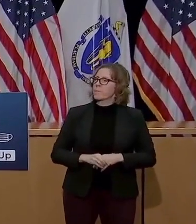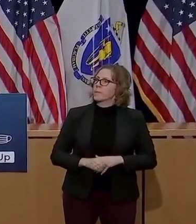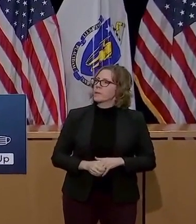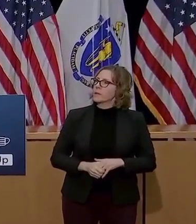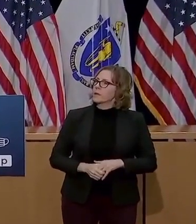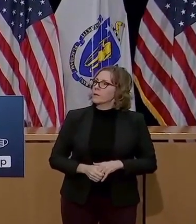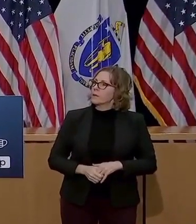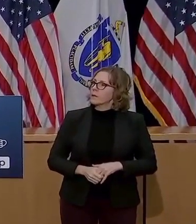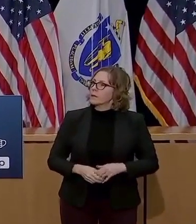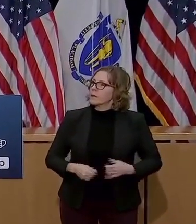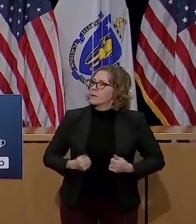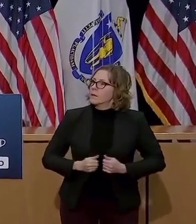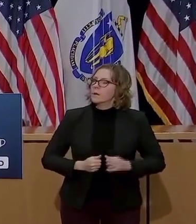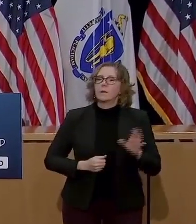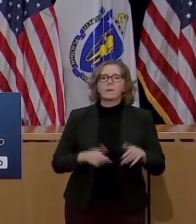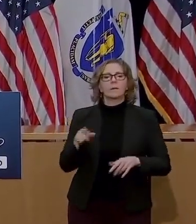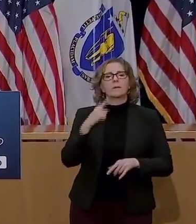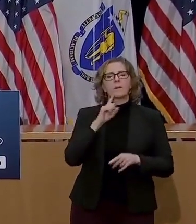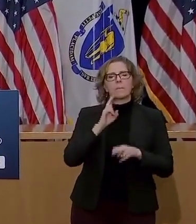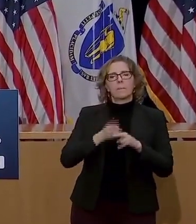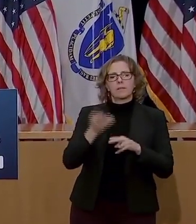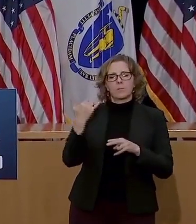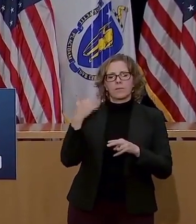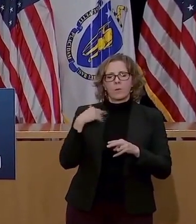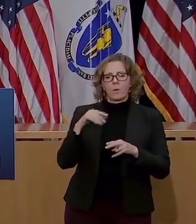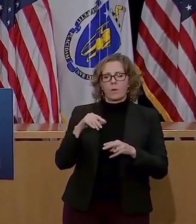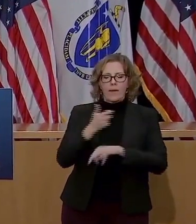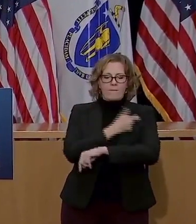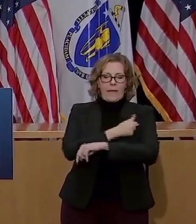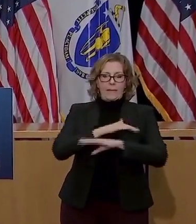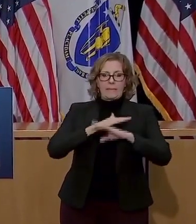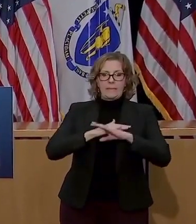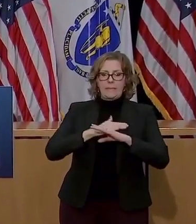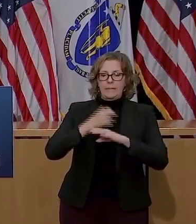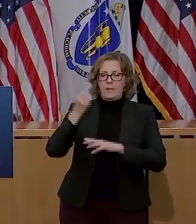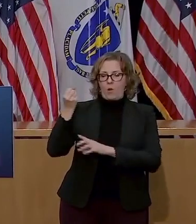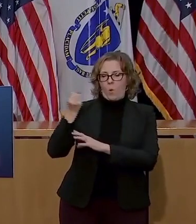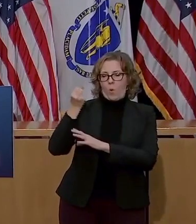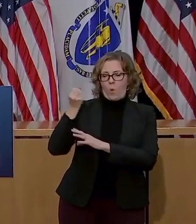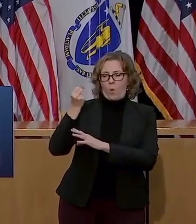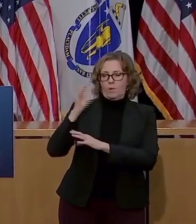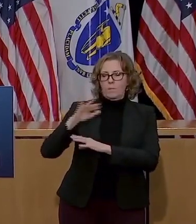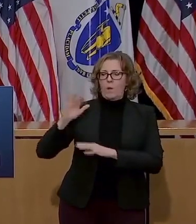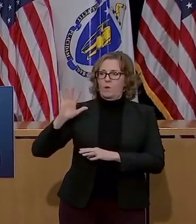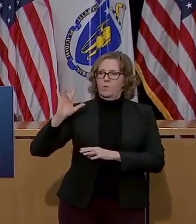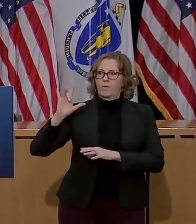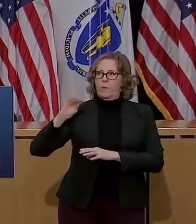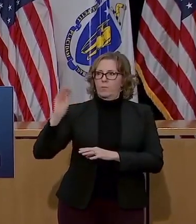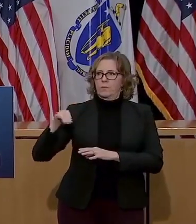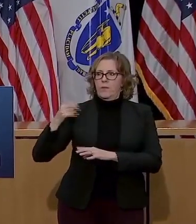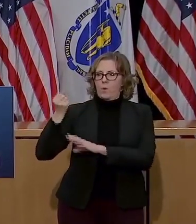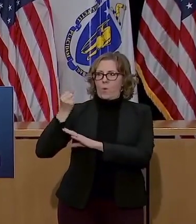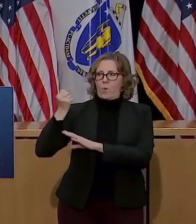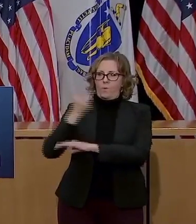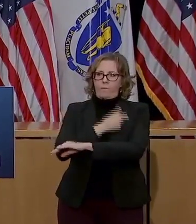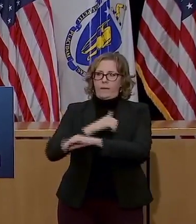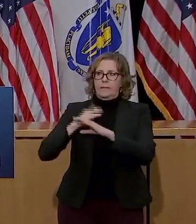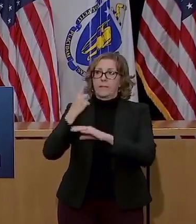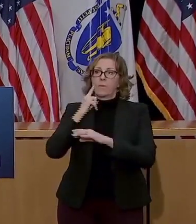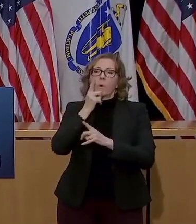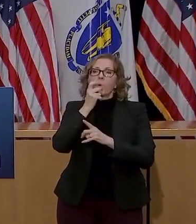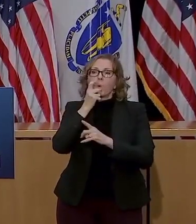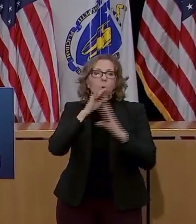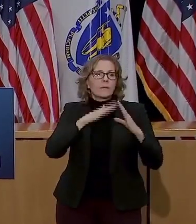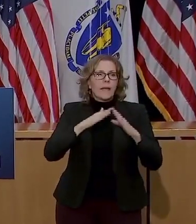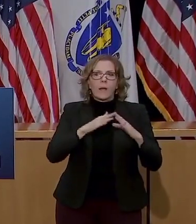for highly vulnerable cities and towns. Have you guys determined which towns and cities actually are? Do you think you're still going to be able to do